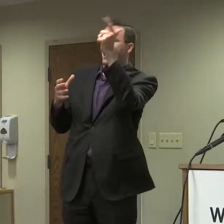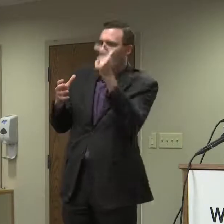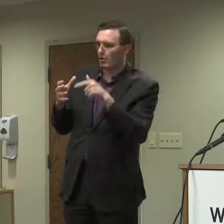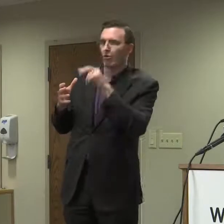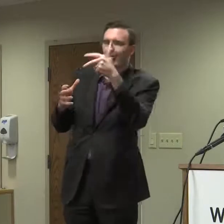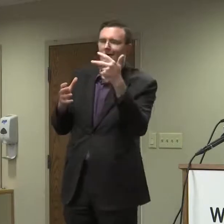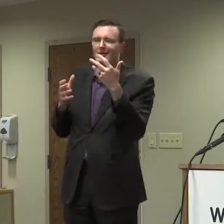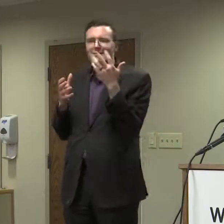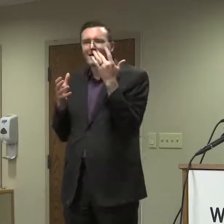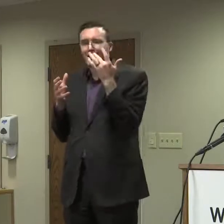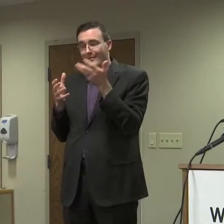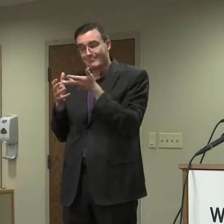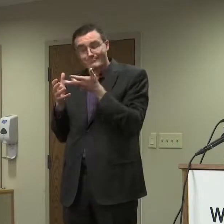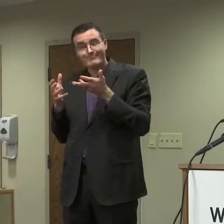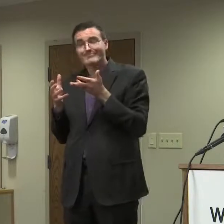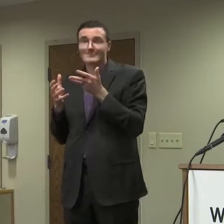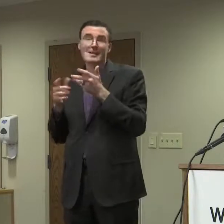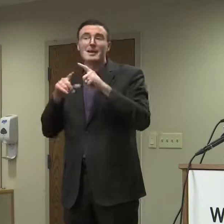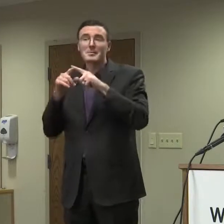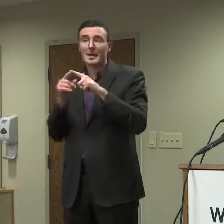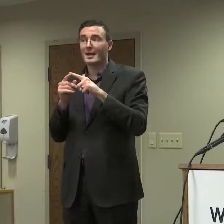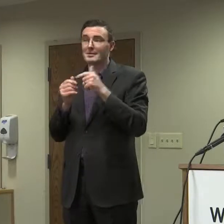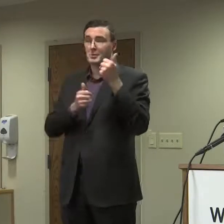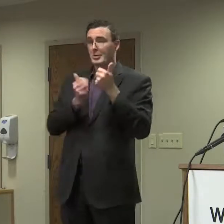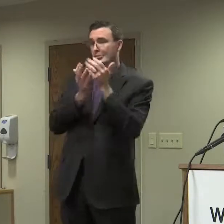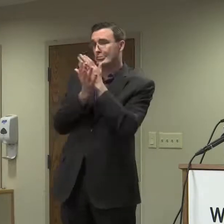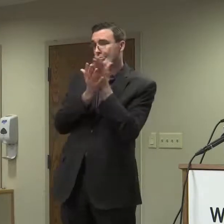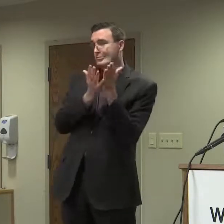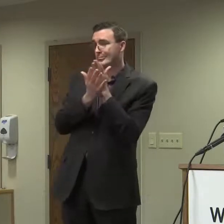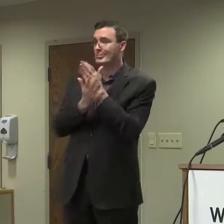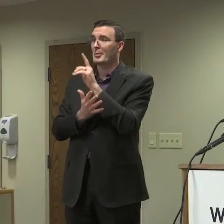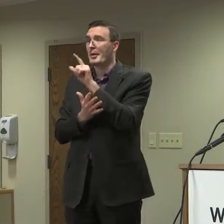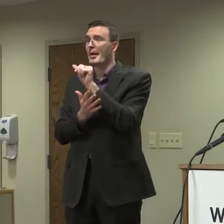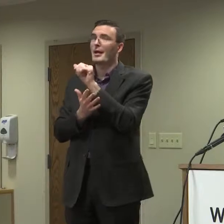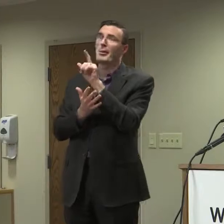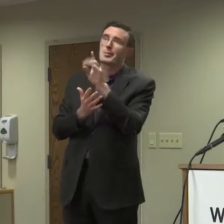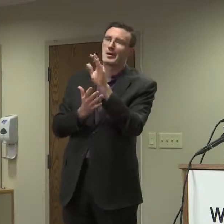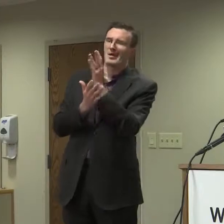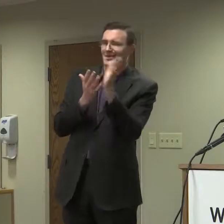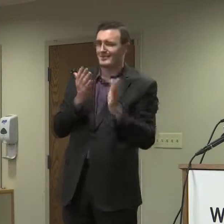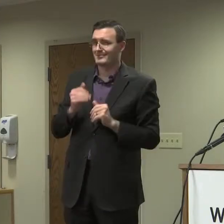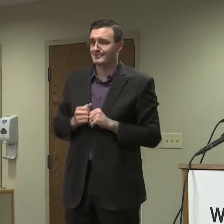Today, we're reporting 69 new cases, which brings our total case count up to